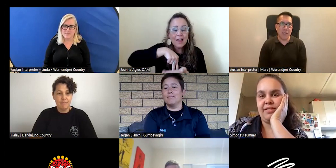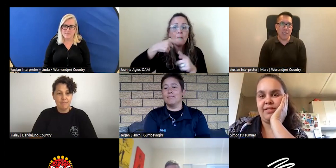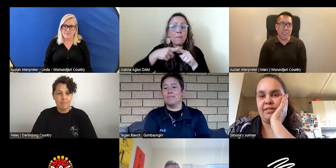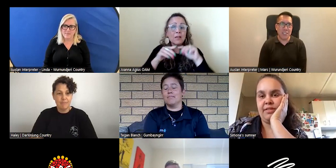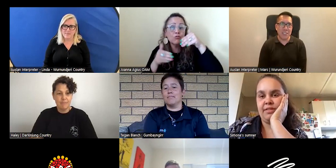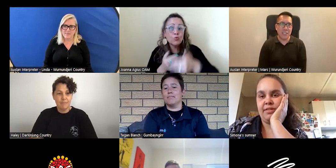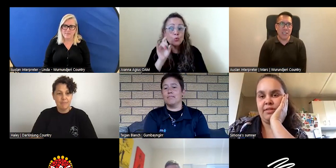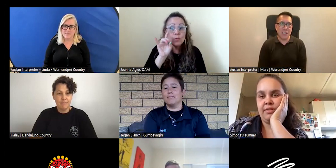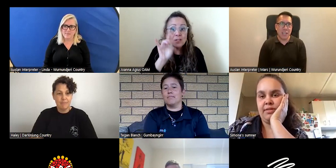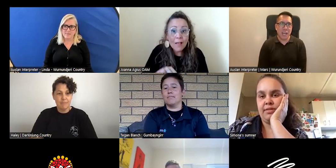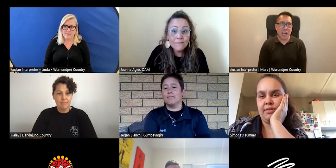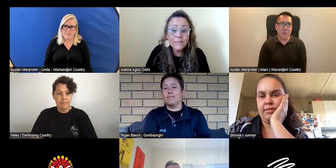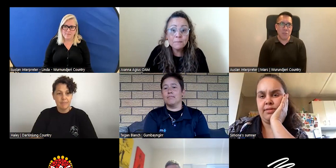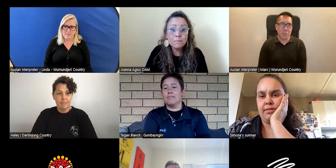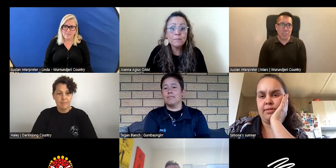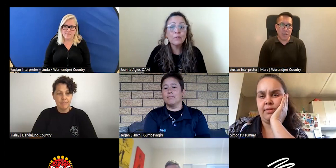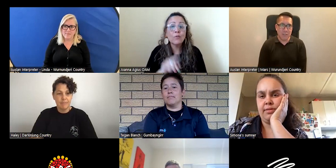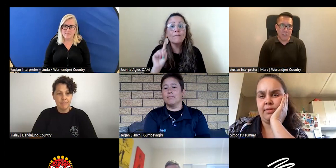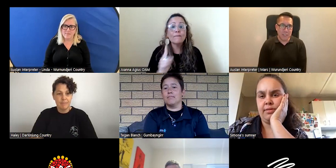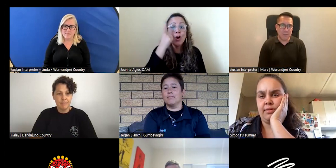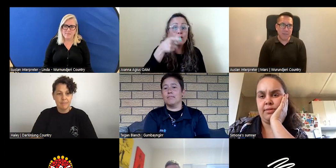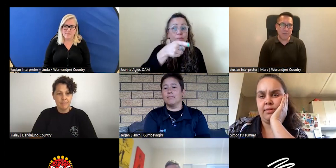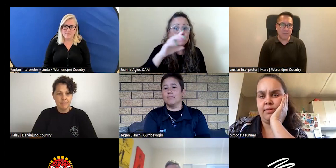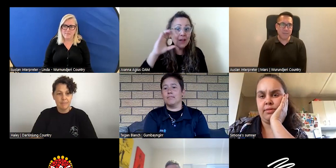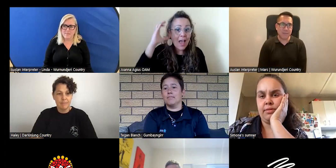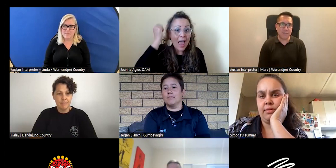can please introduce yourselves.